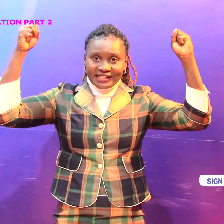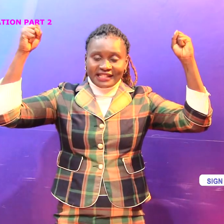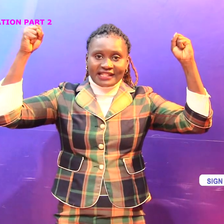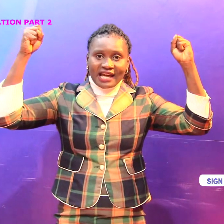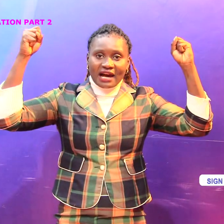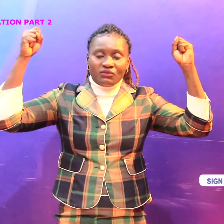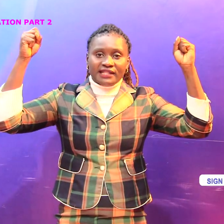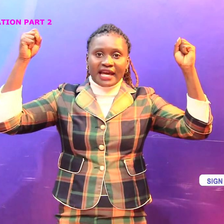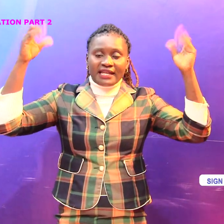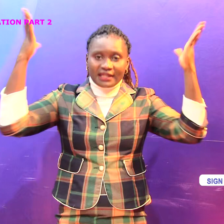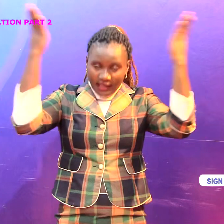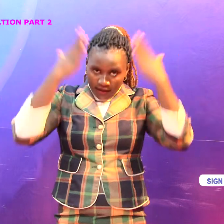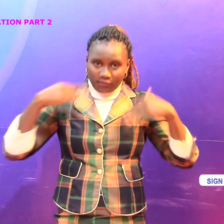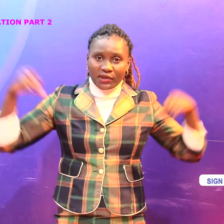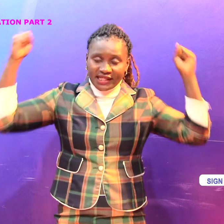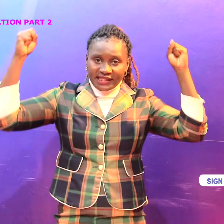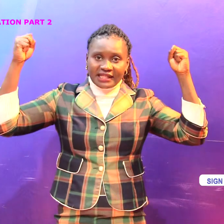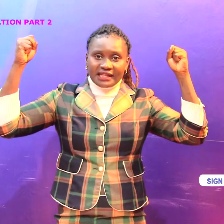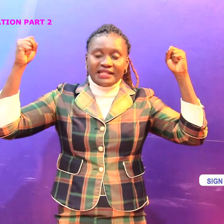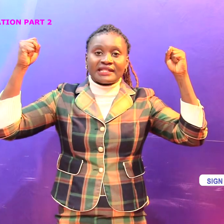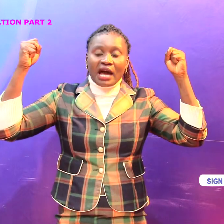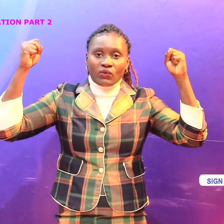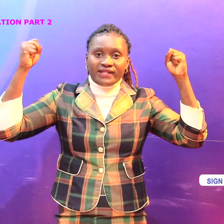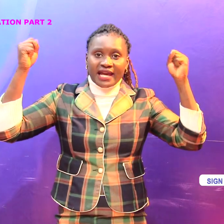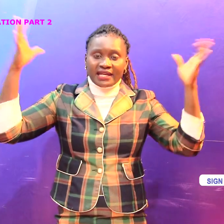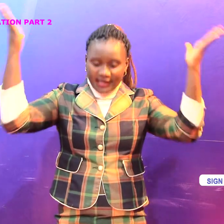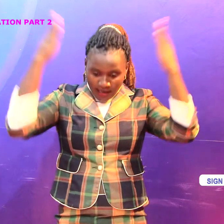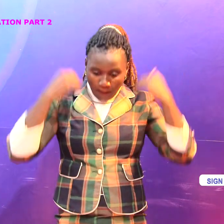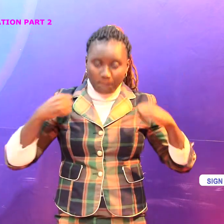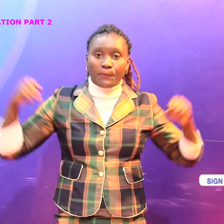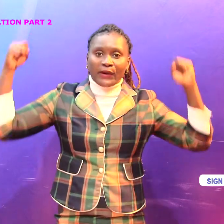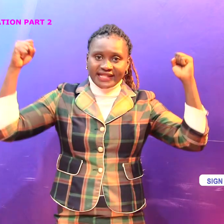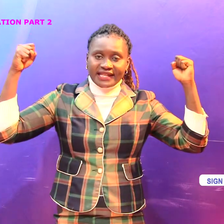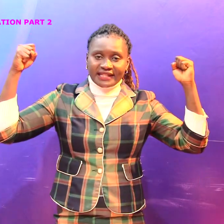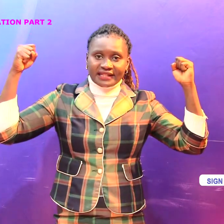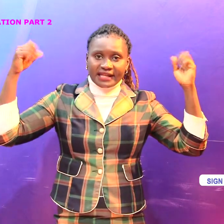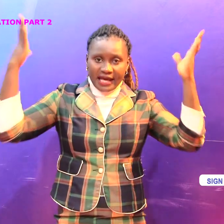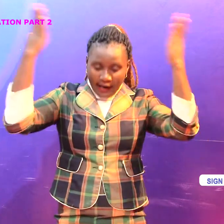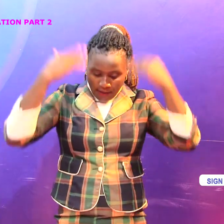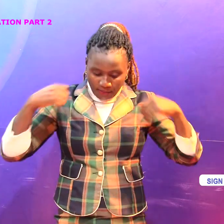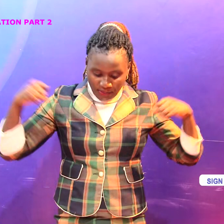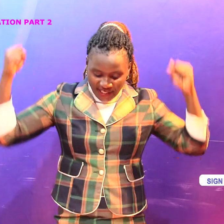This is how we sign president. This is how we sign president.